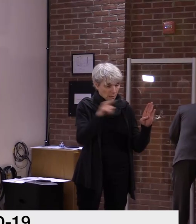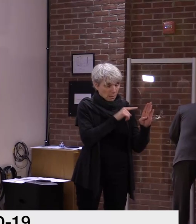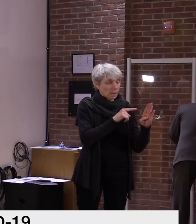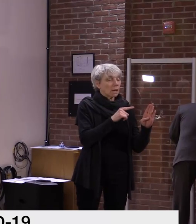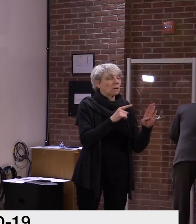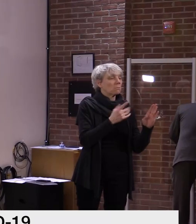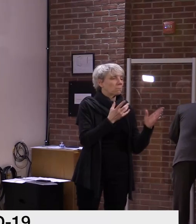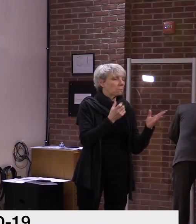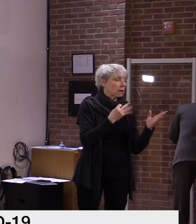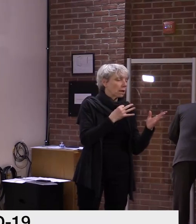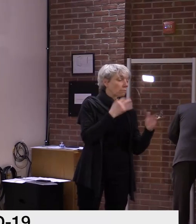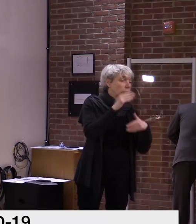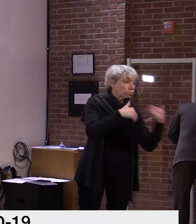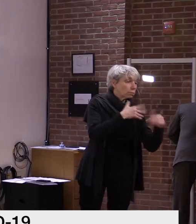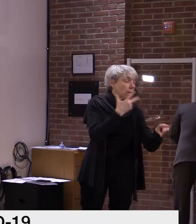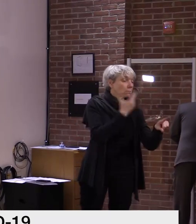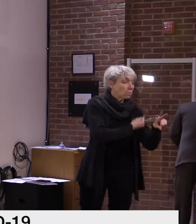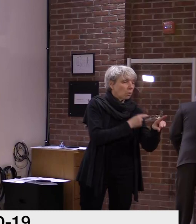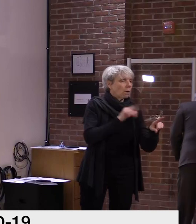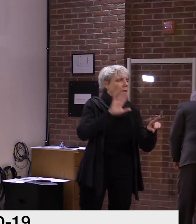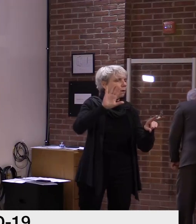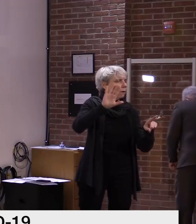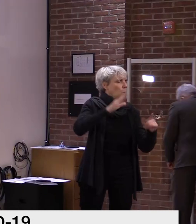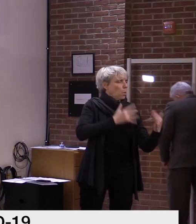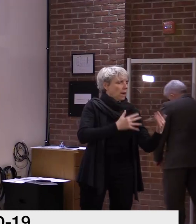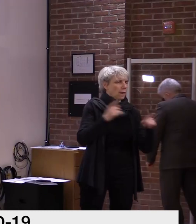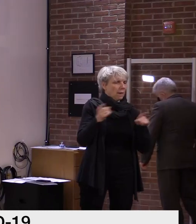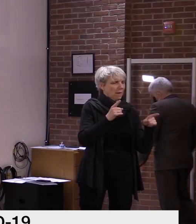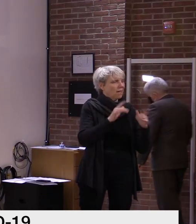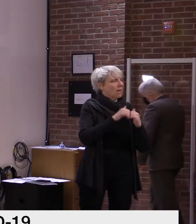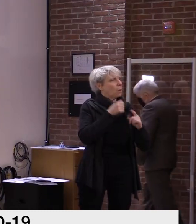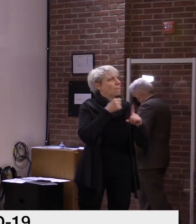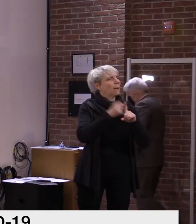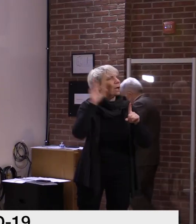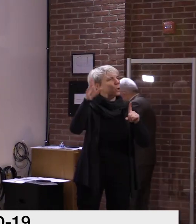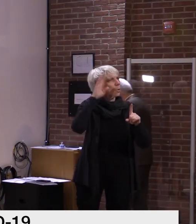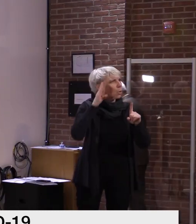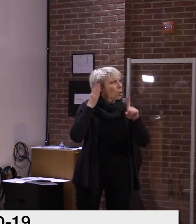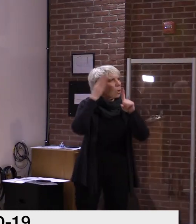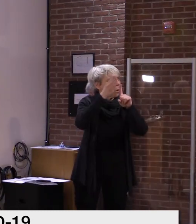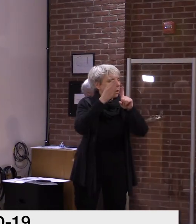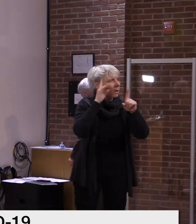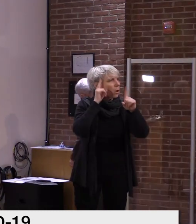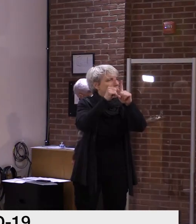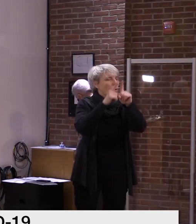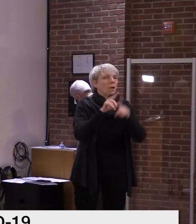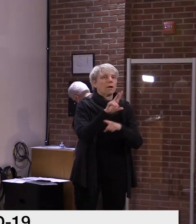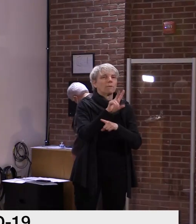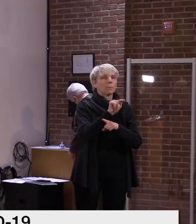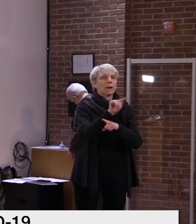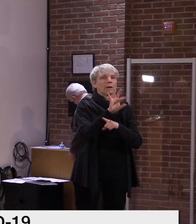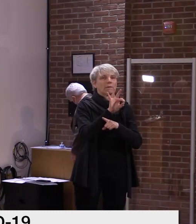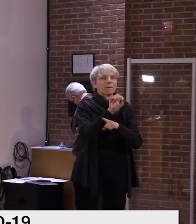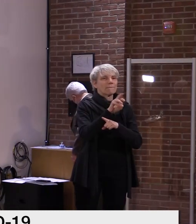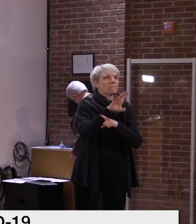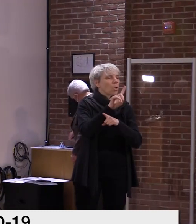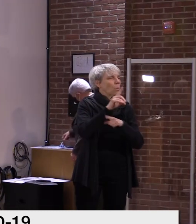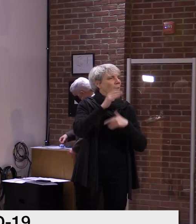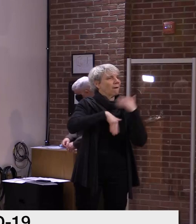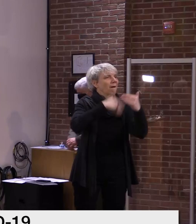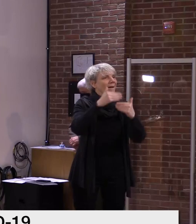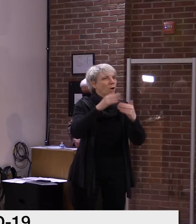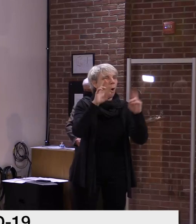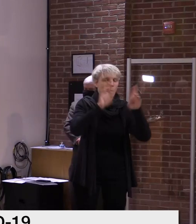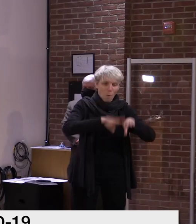acceleration of the Vermont Forward plan? I know there's overall vaccination rate targets for everyone in Vermont, but do you have any sort